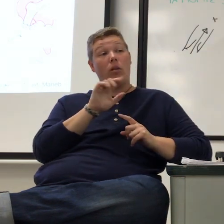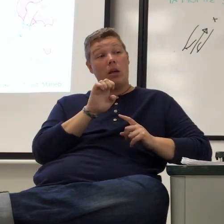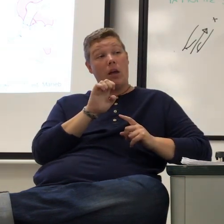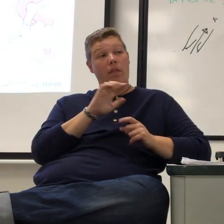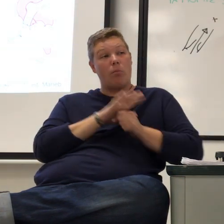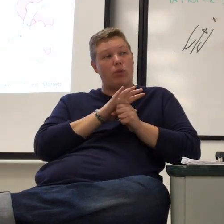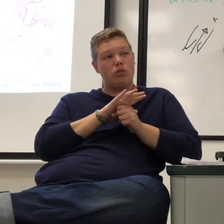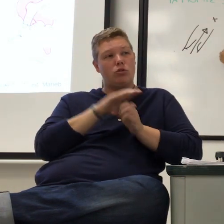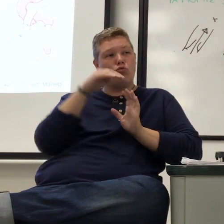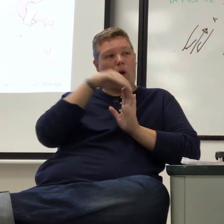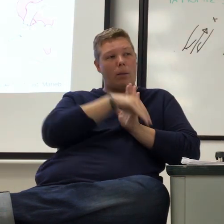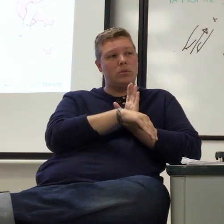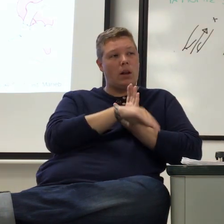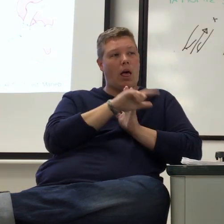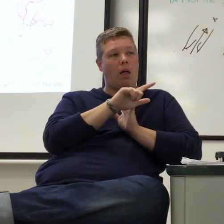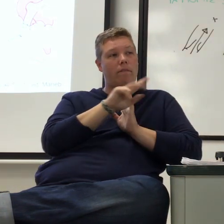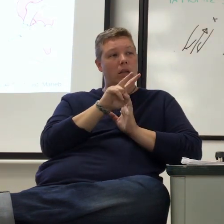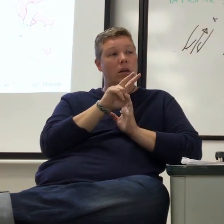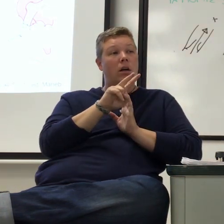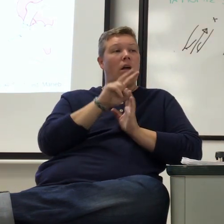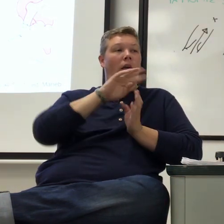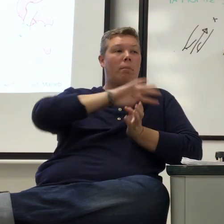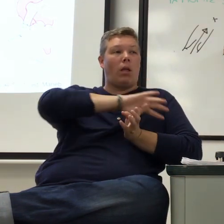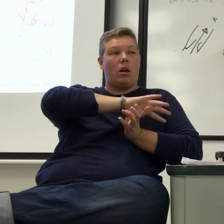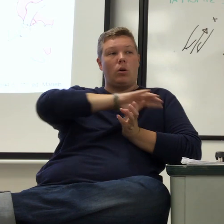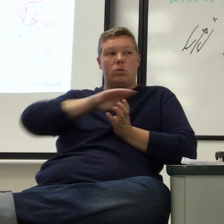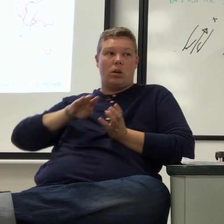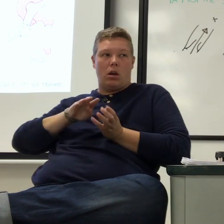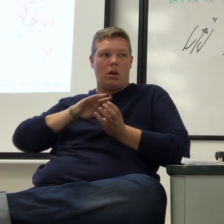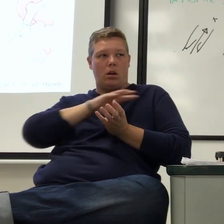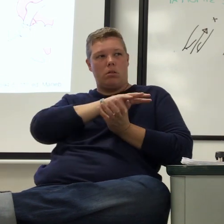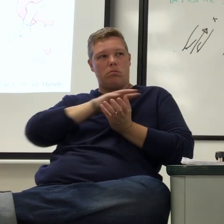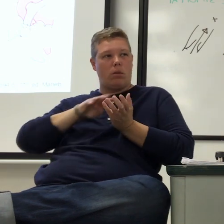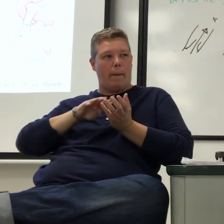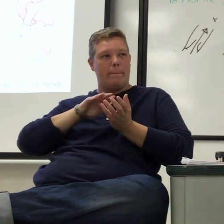LV, blood starts to flow backwards.